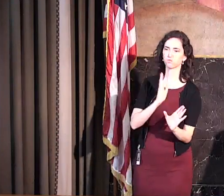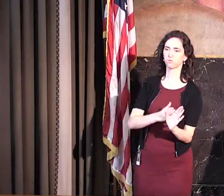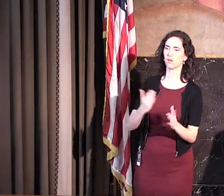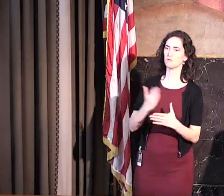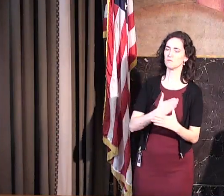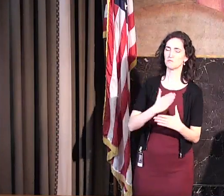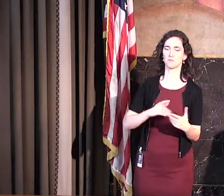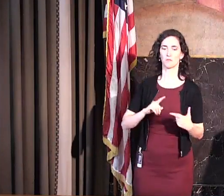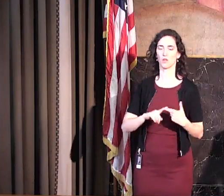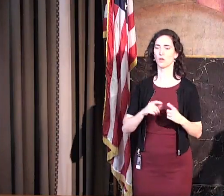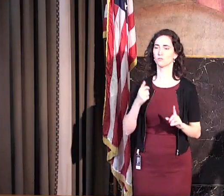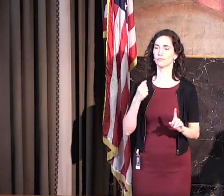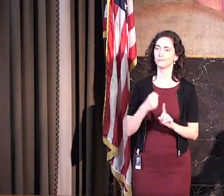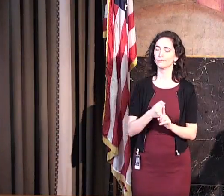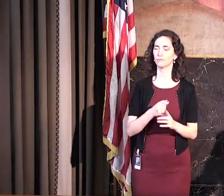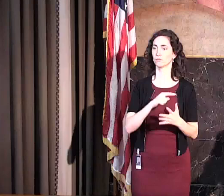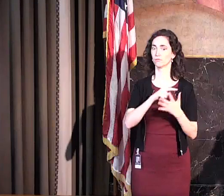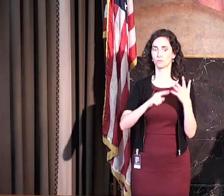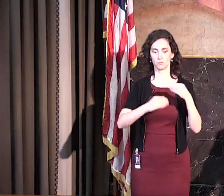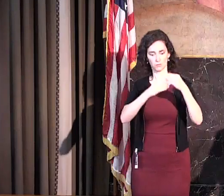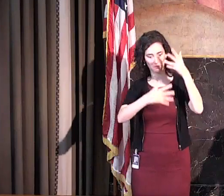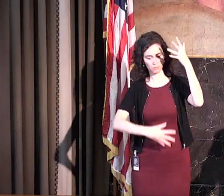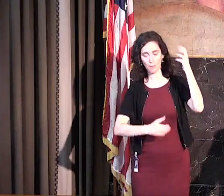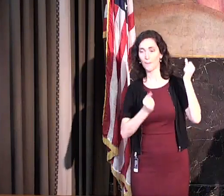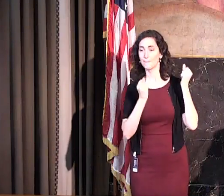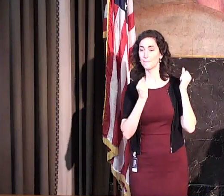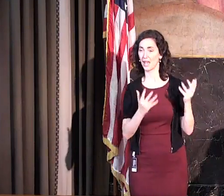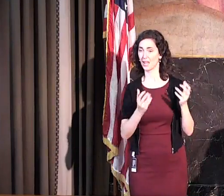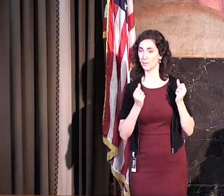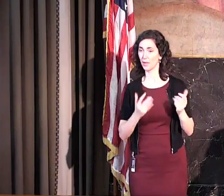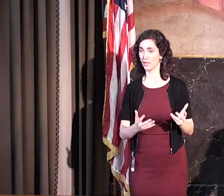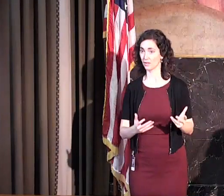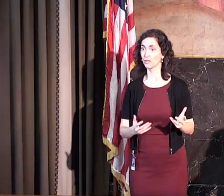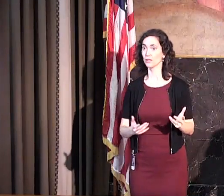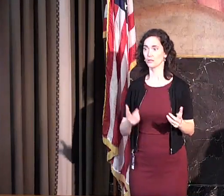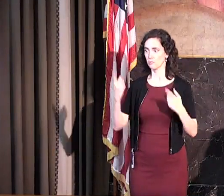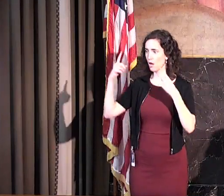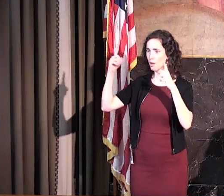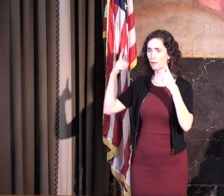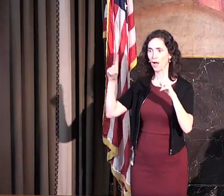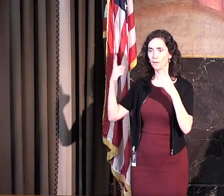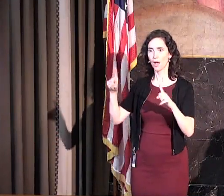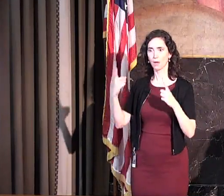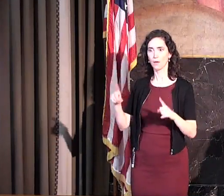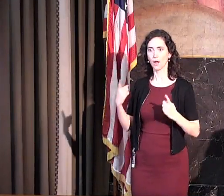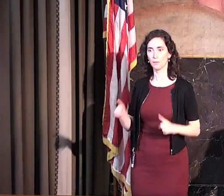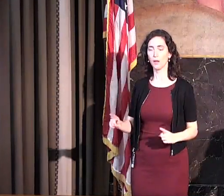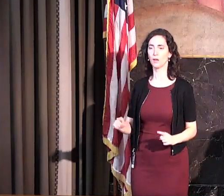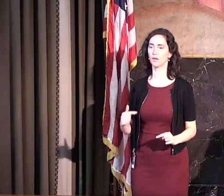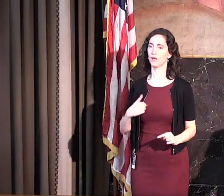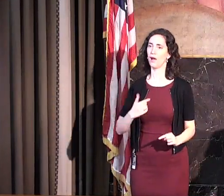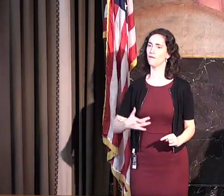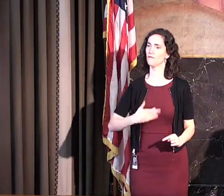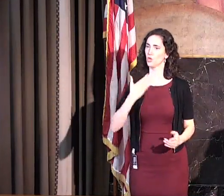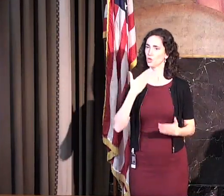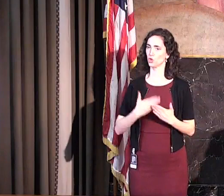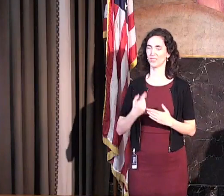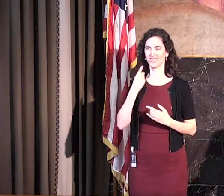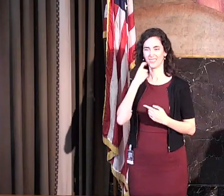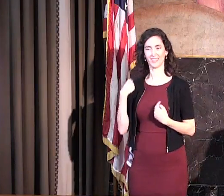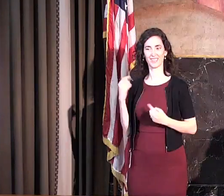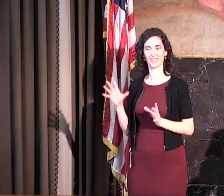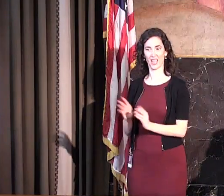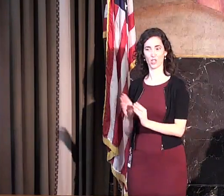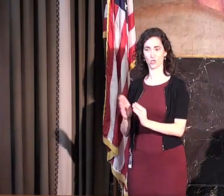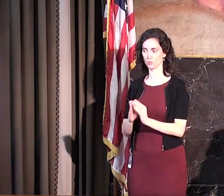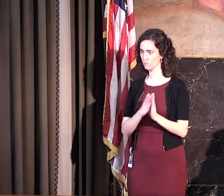and all of those sorts of things, and the myriad of things that we were able to do, I feel very good about the session